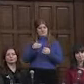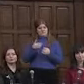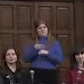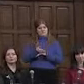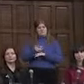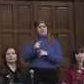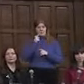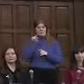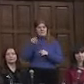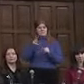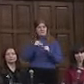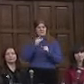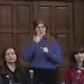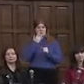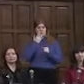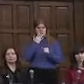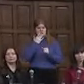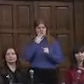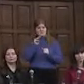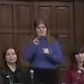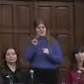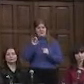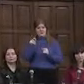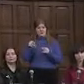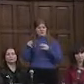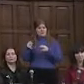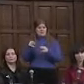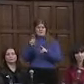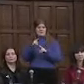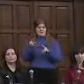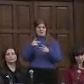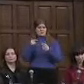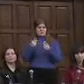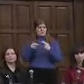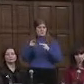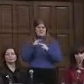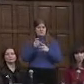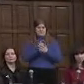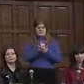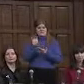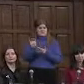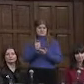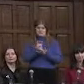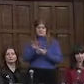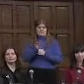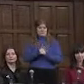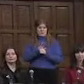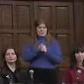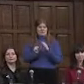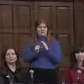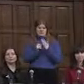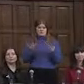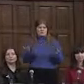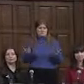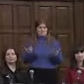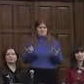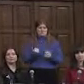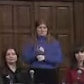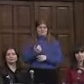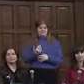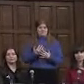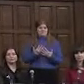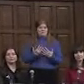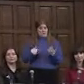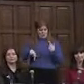that particular water path, it cannot be done without the investment from the local authorities. So it's very much